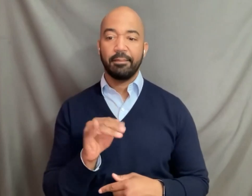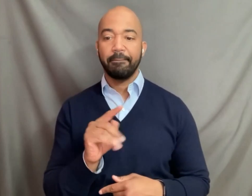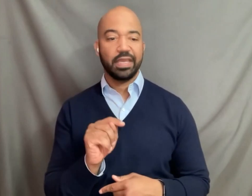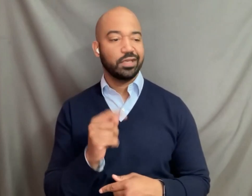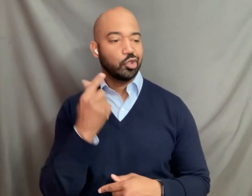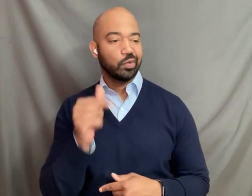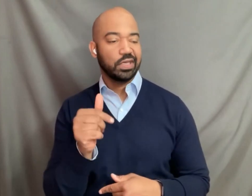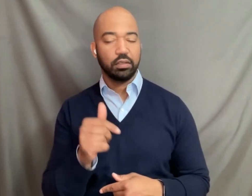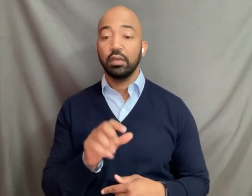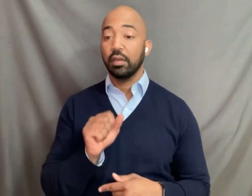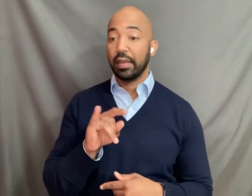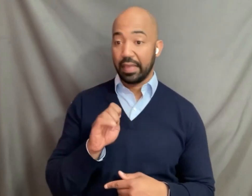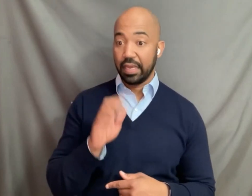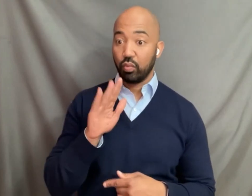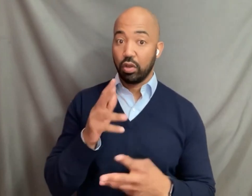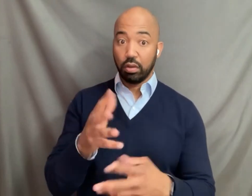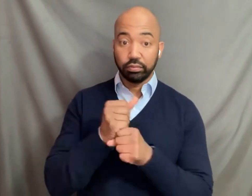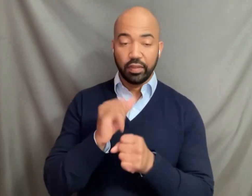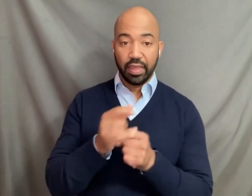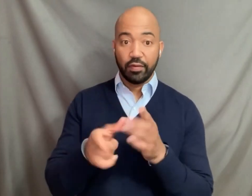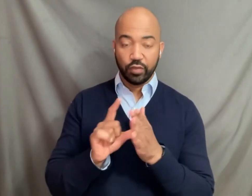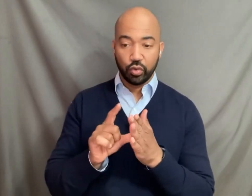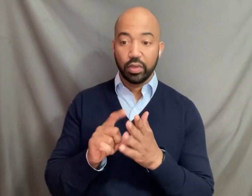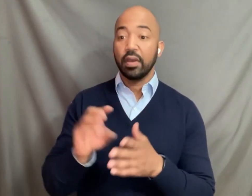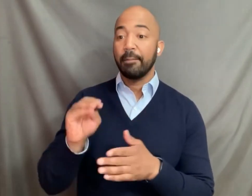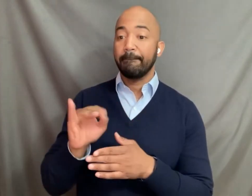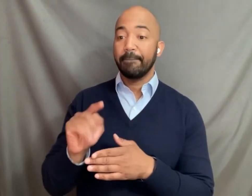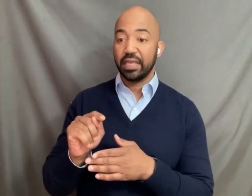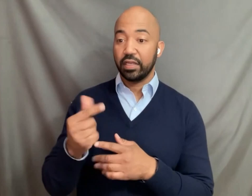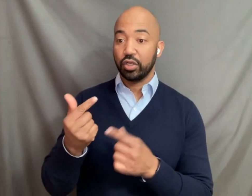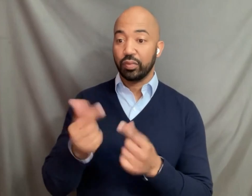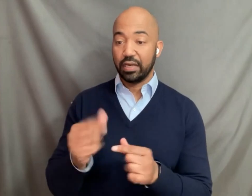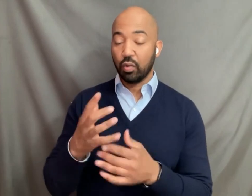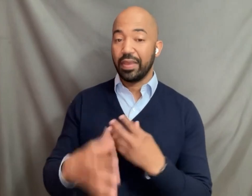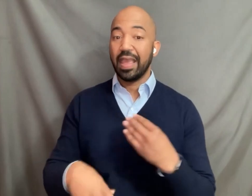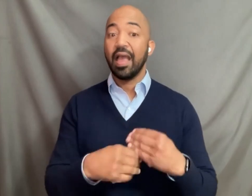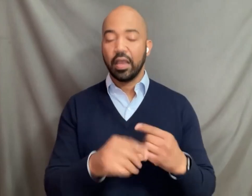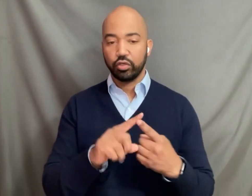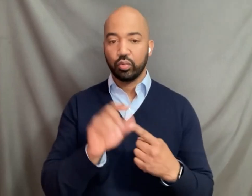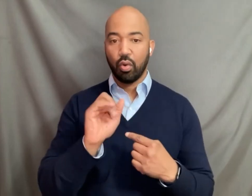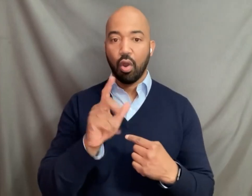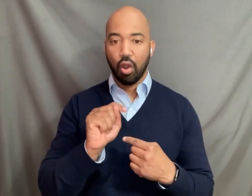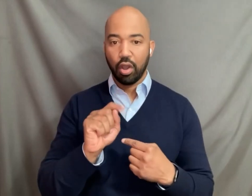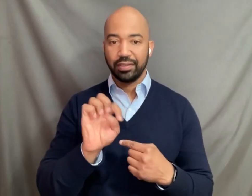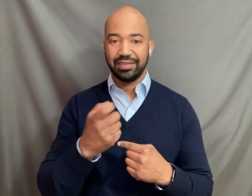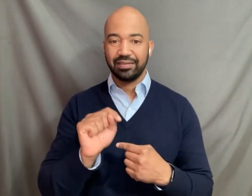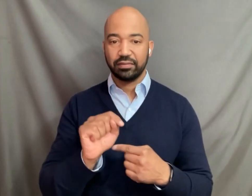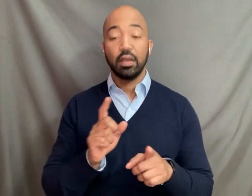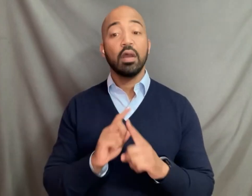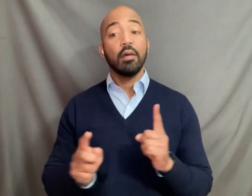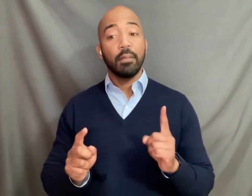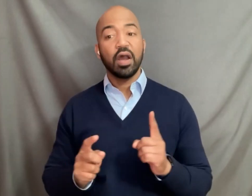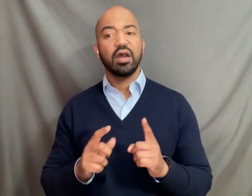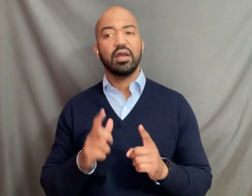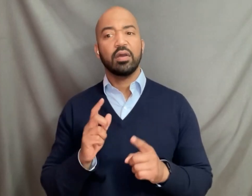would grab that review text and take mint green and include it in the alt text, which isn't ideal. But in the future, we'd like to further train the